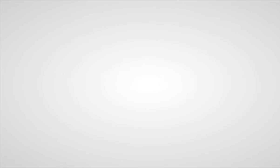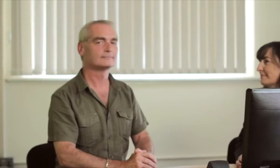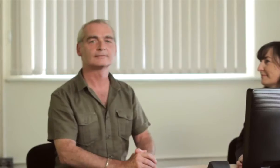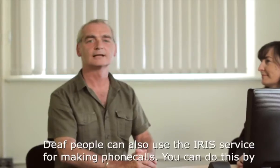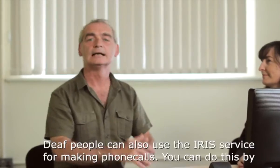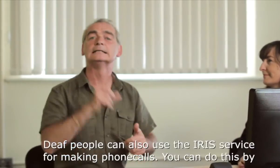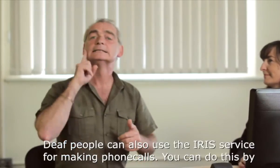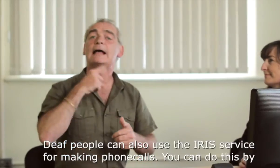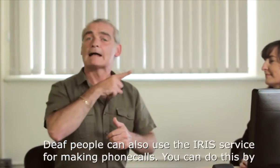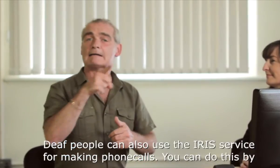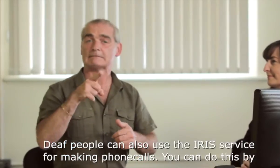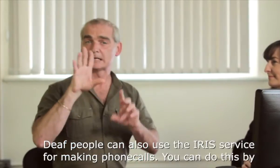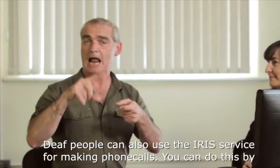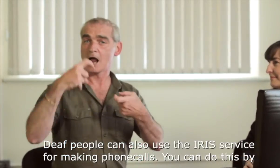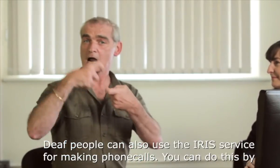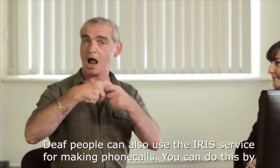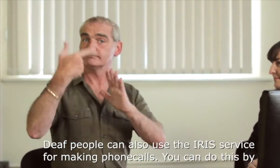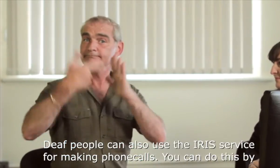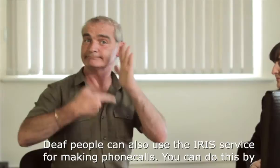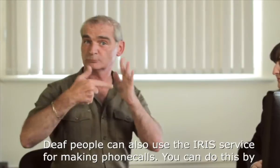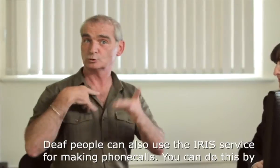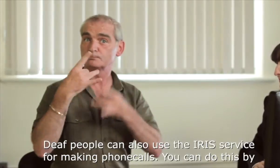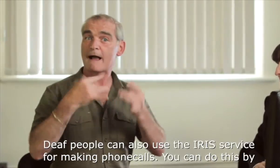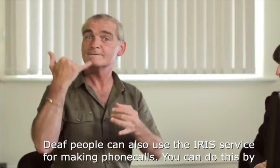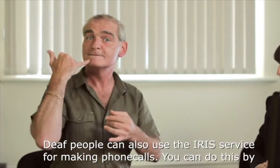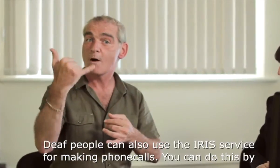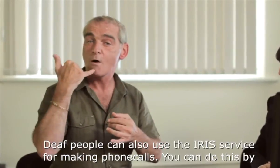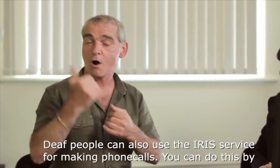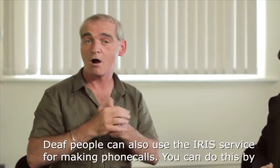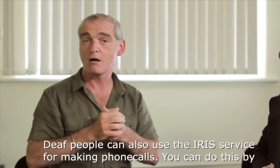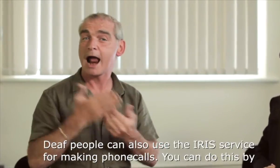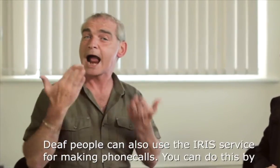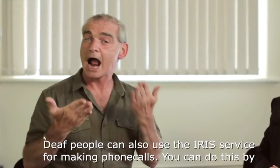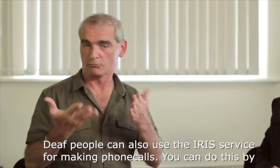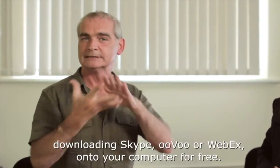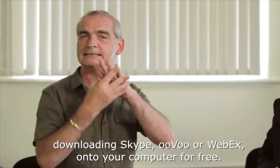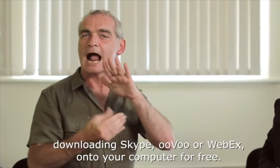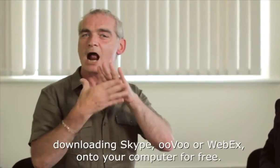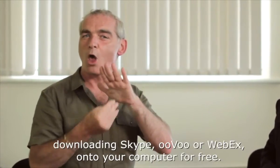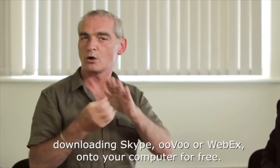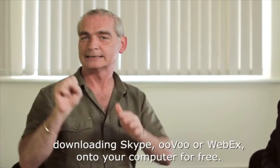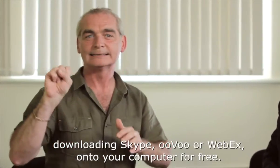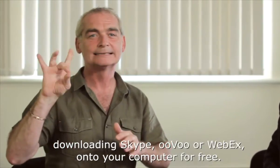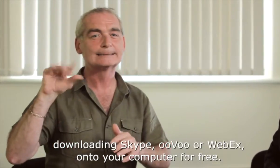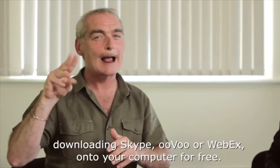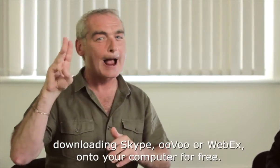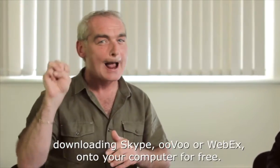Deaf people can also use the IRIS service for making phone calls. You can do this by downloading Skype,